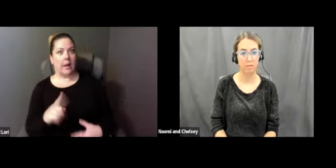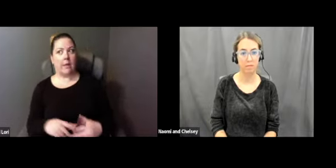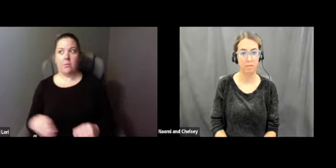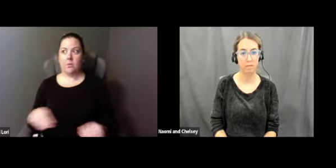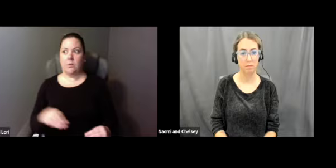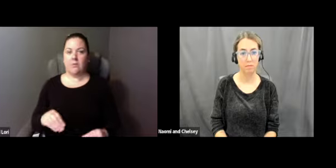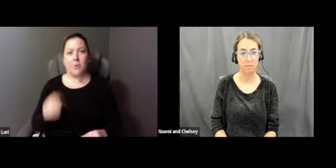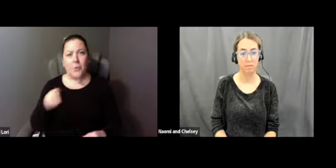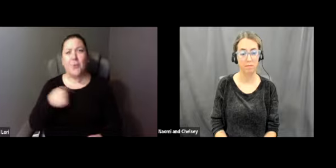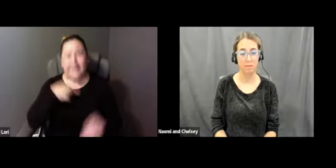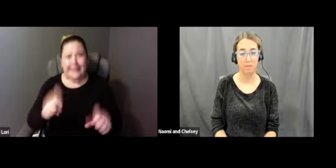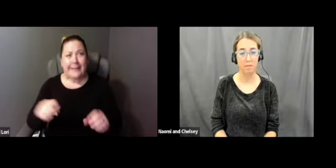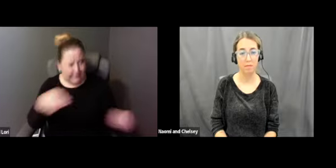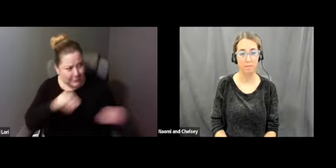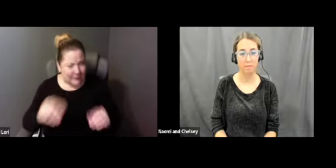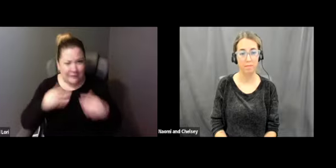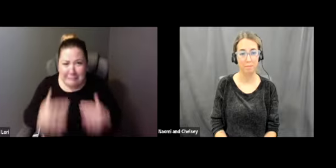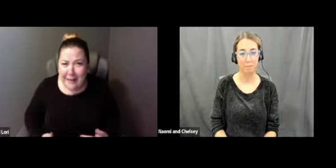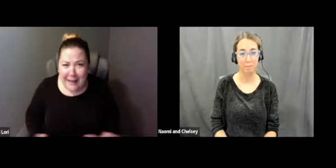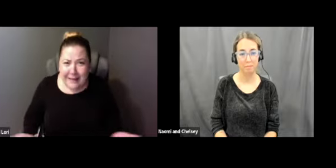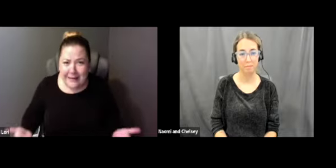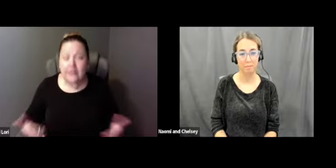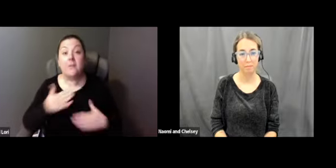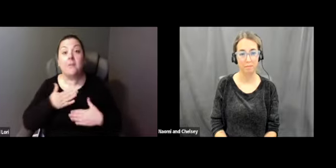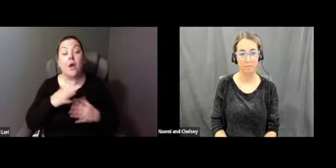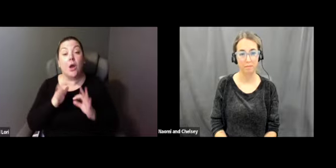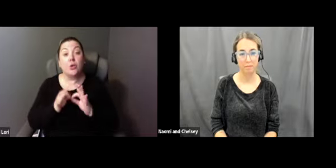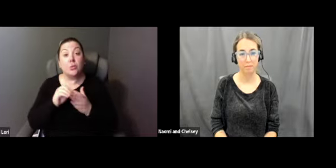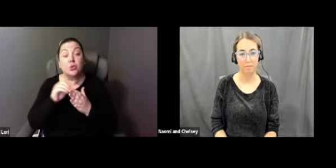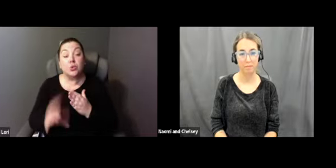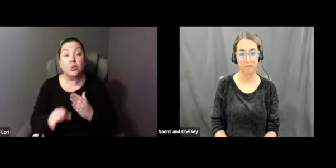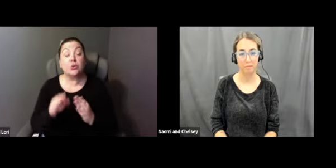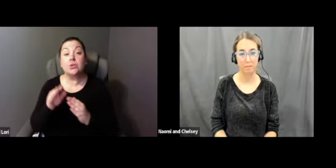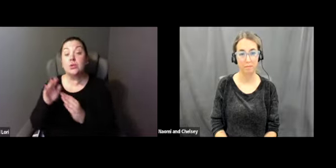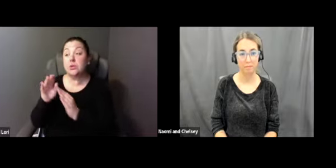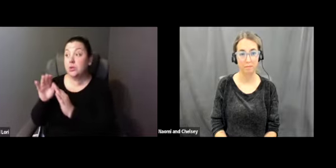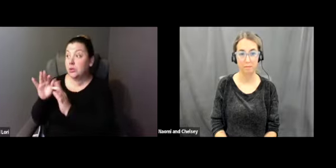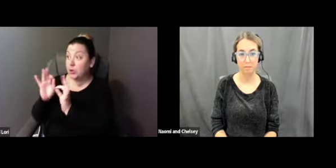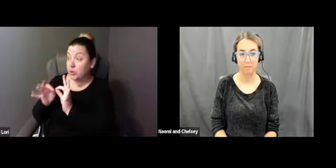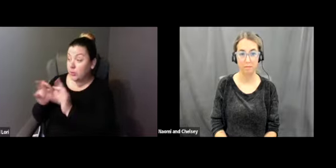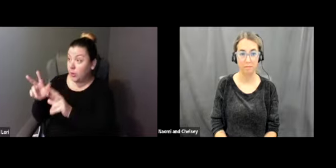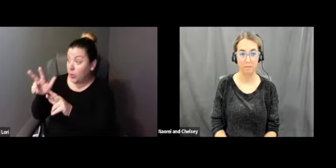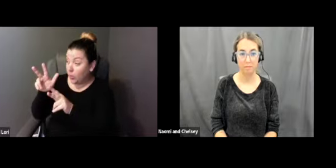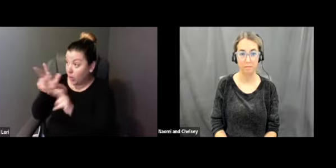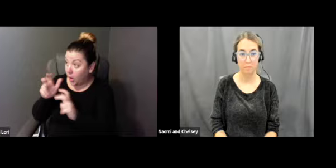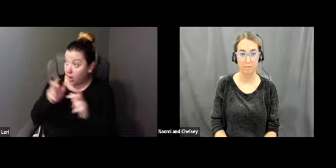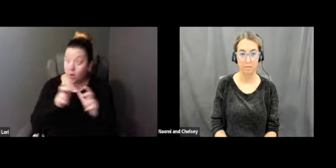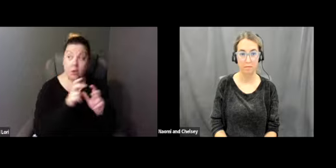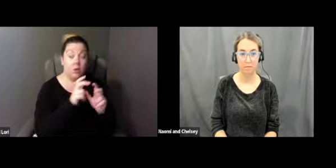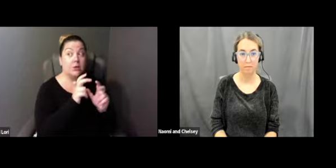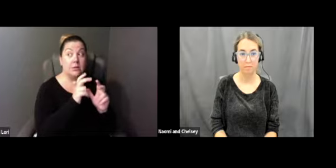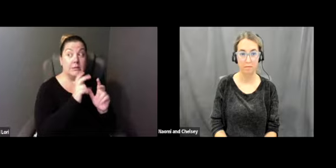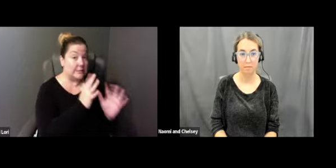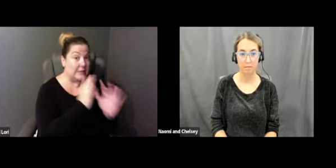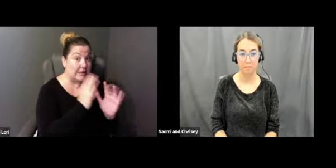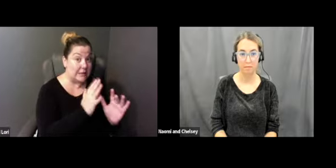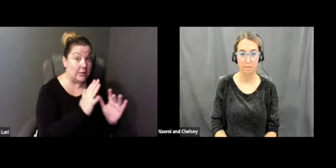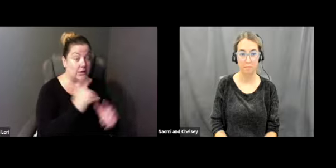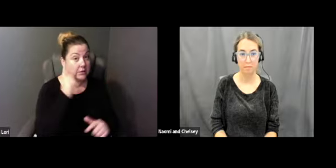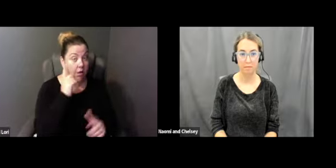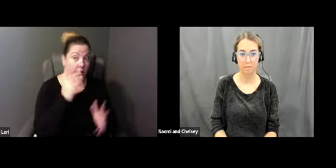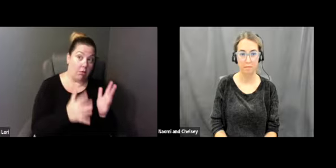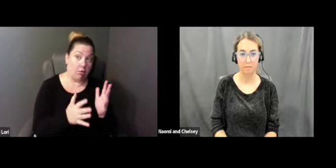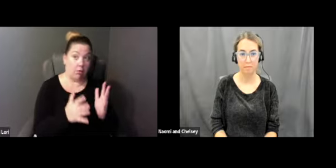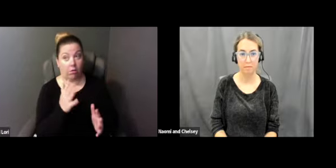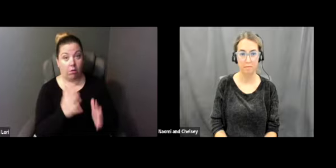my students all the time, when you talk and you are interpreting into English and you sound robotic, it's because you're sitting on your hands. Move